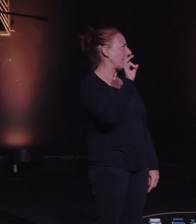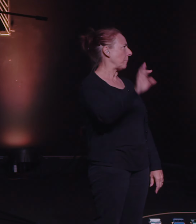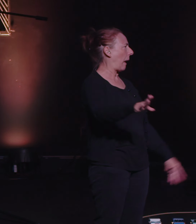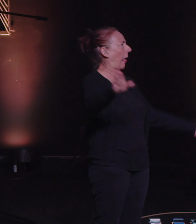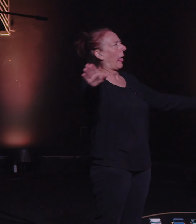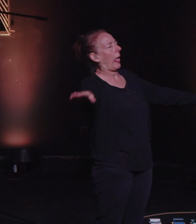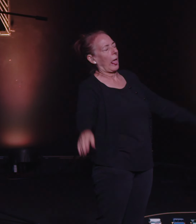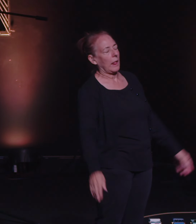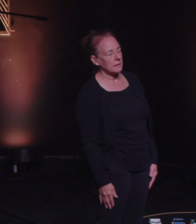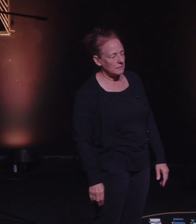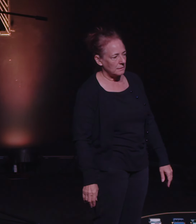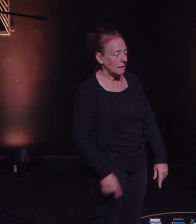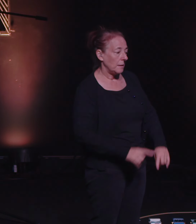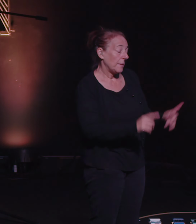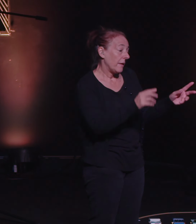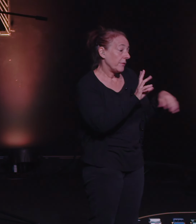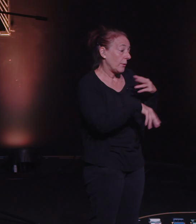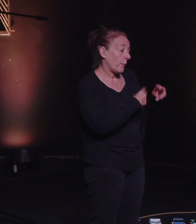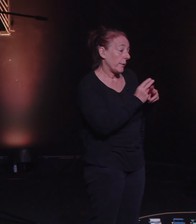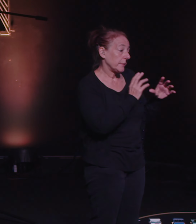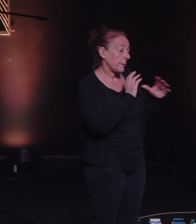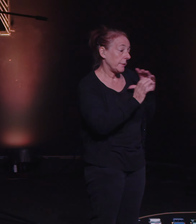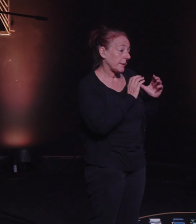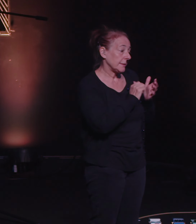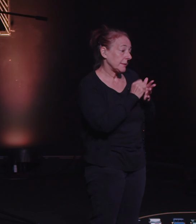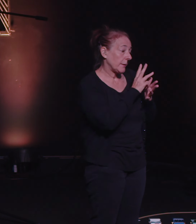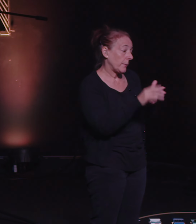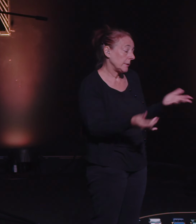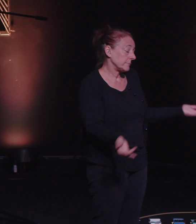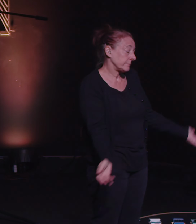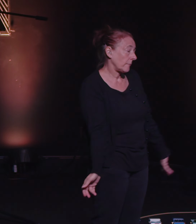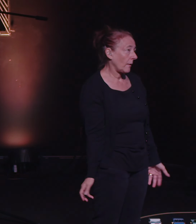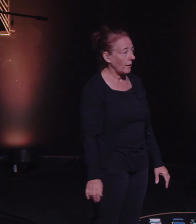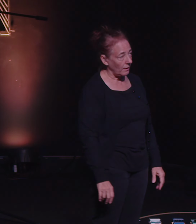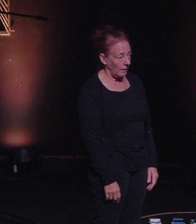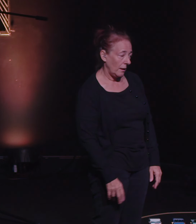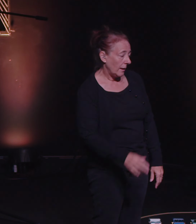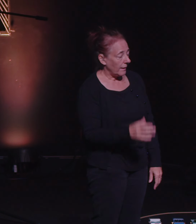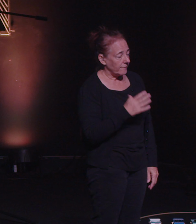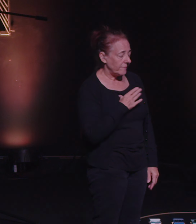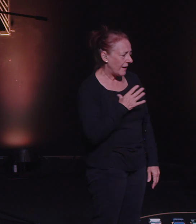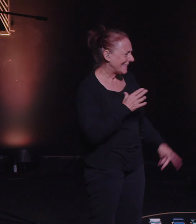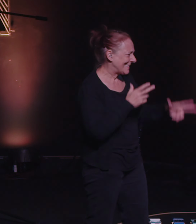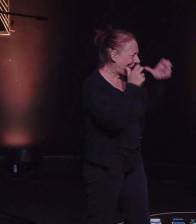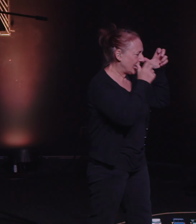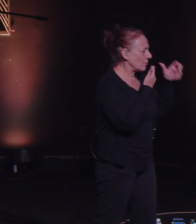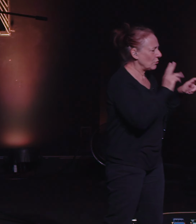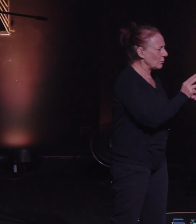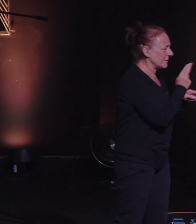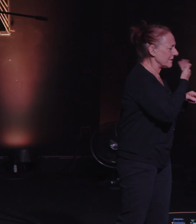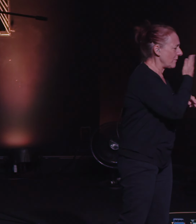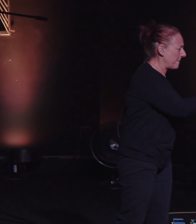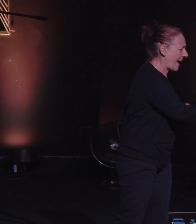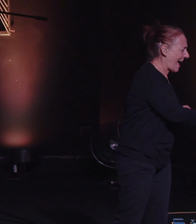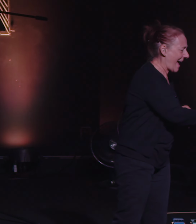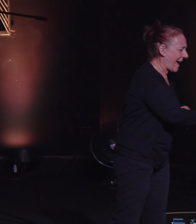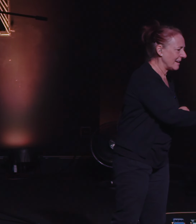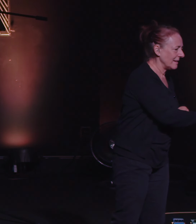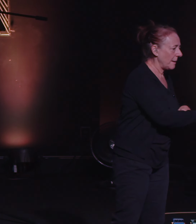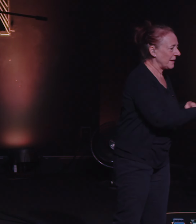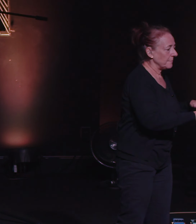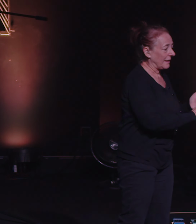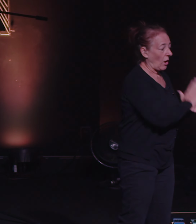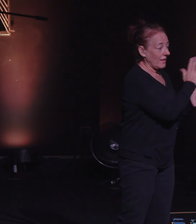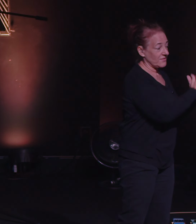media. But that is the way the world communicates. And we want to take what Satan can use for bad, especially since college football